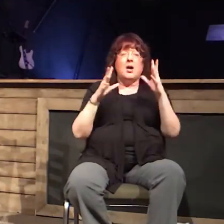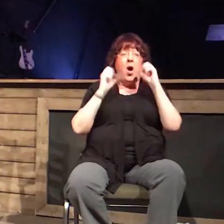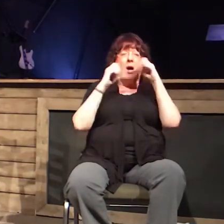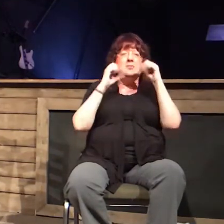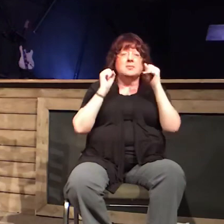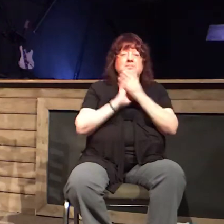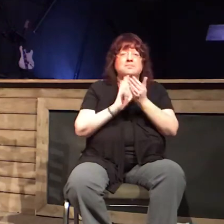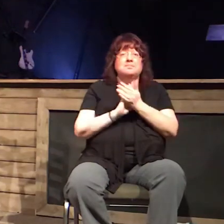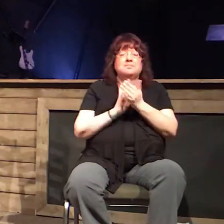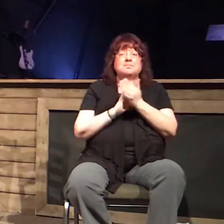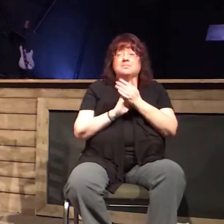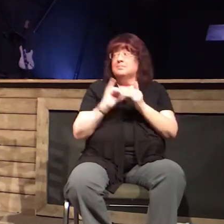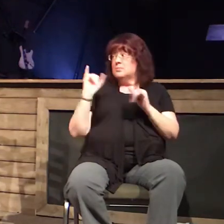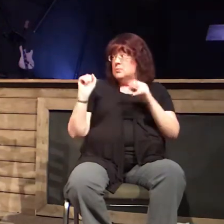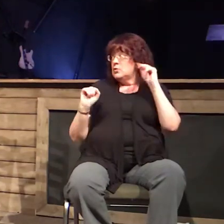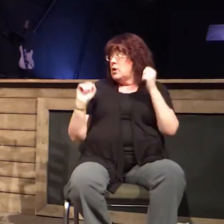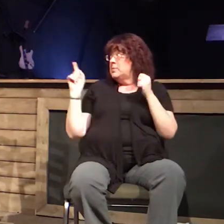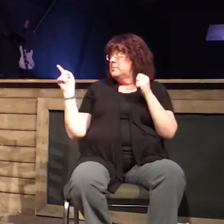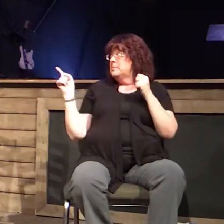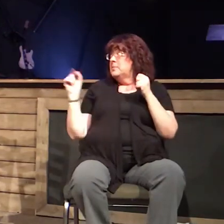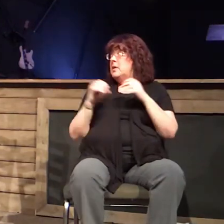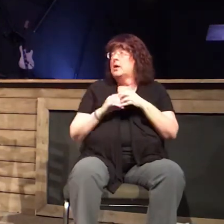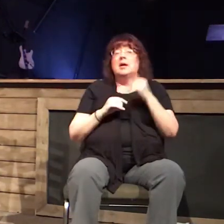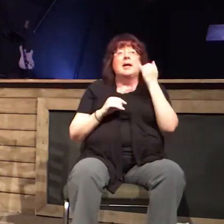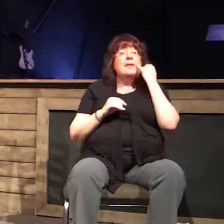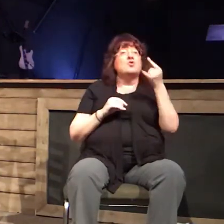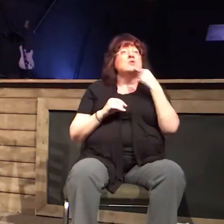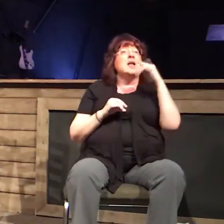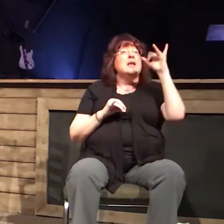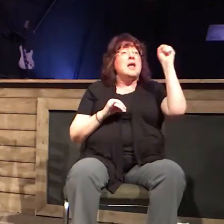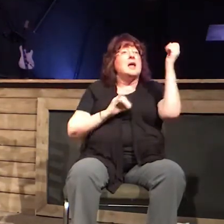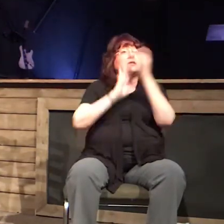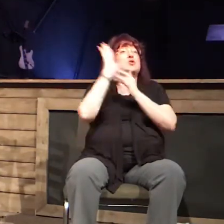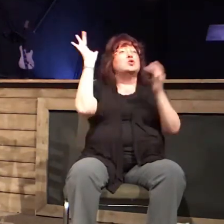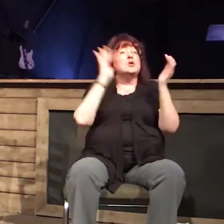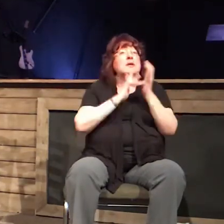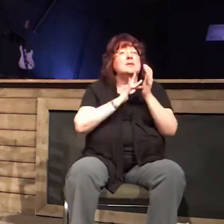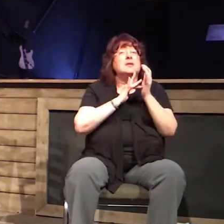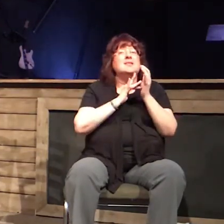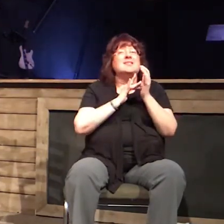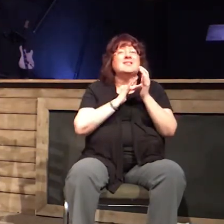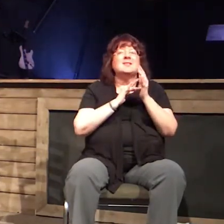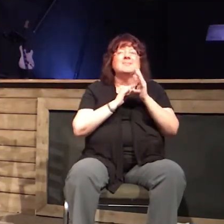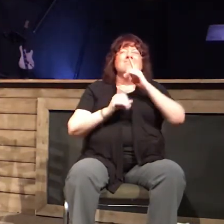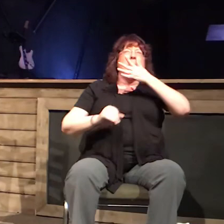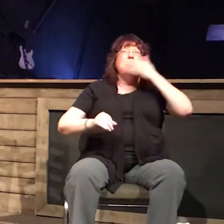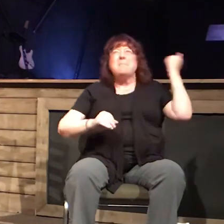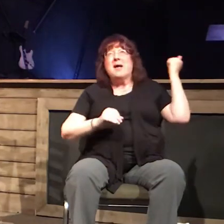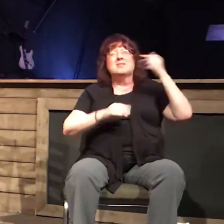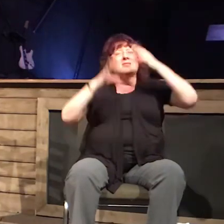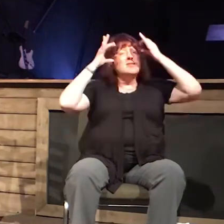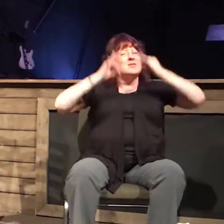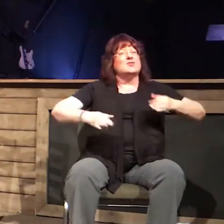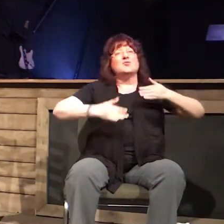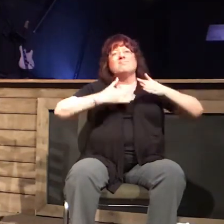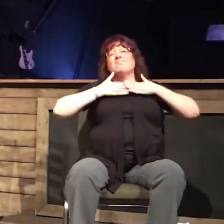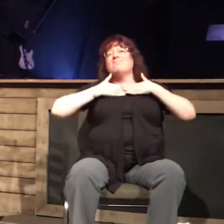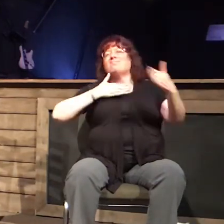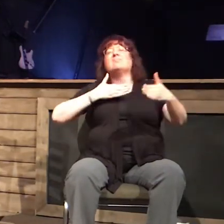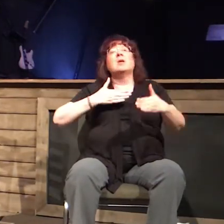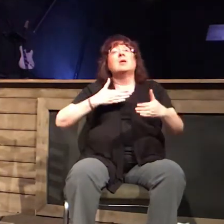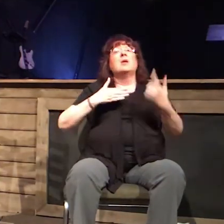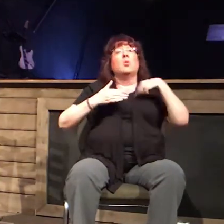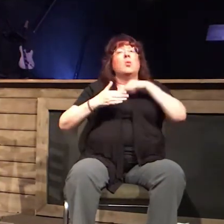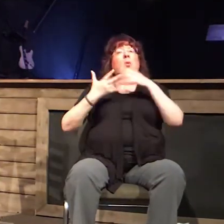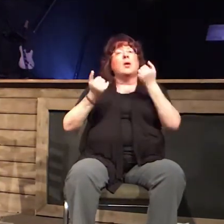awesome. Yeah? If you said yes to Jesus this morning, you just made the greatest decision of your life.